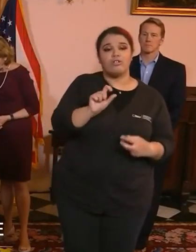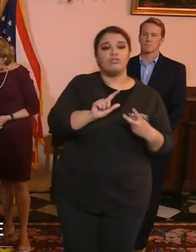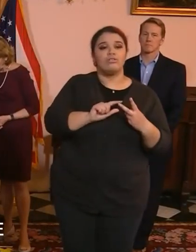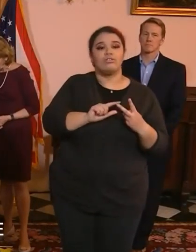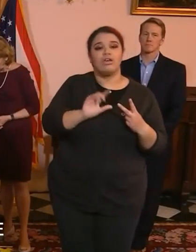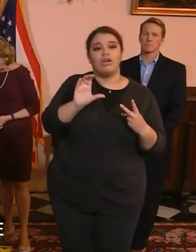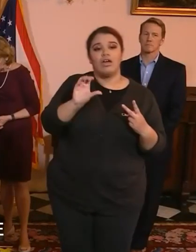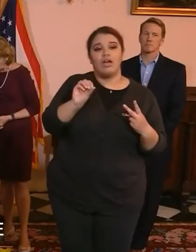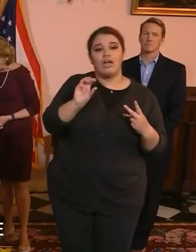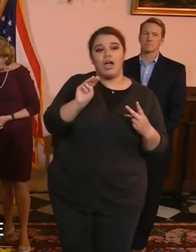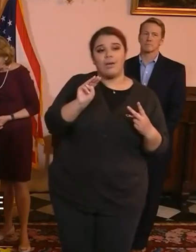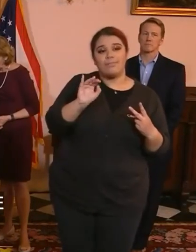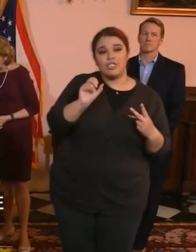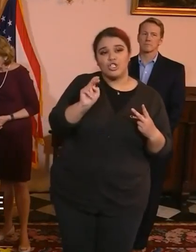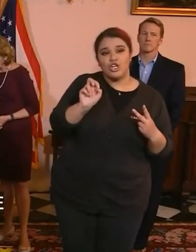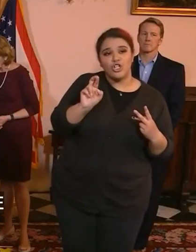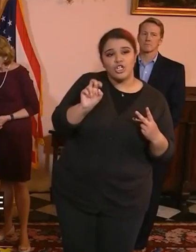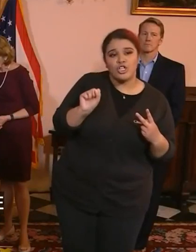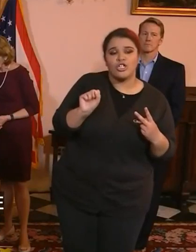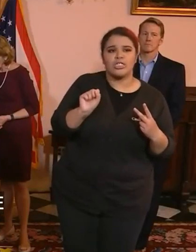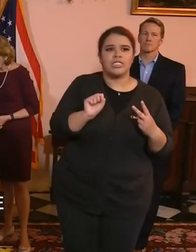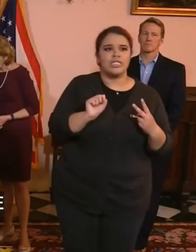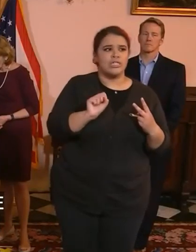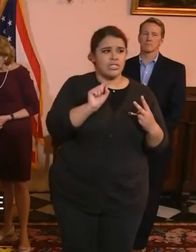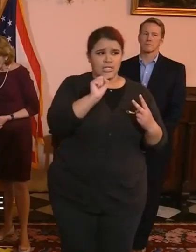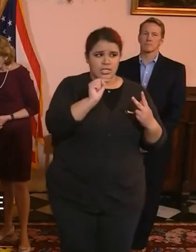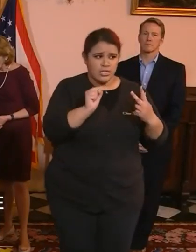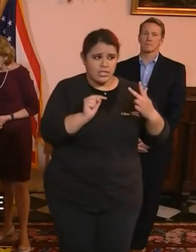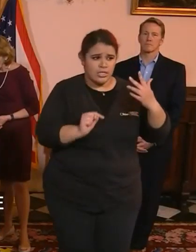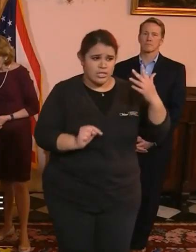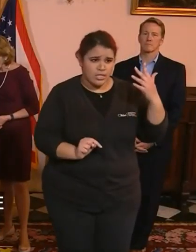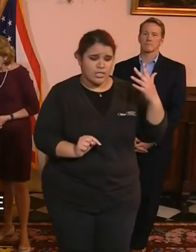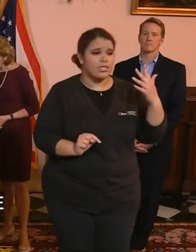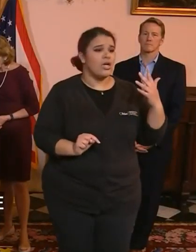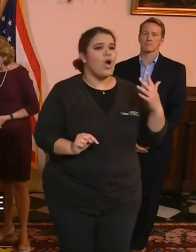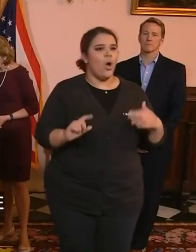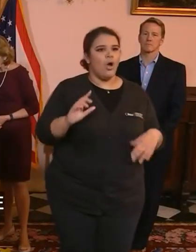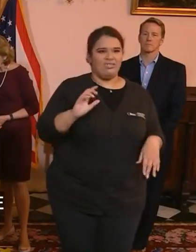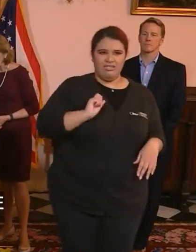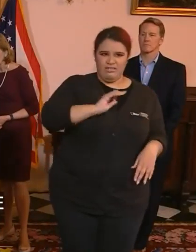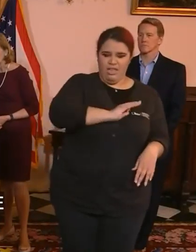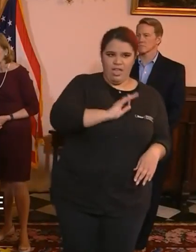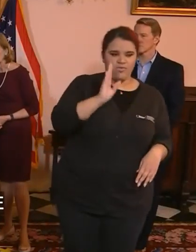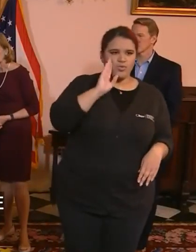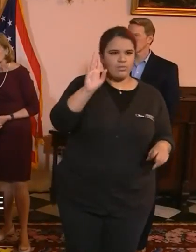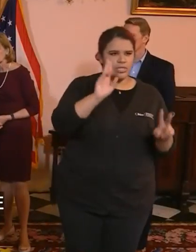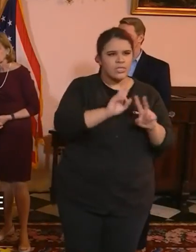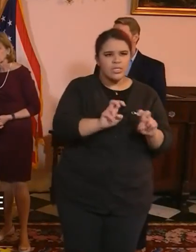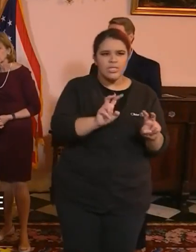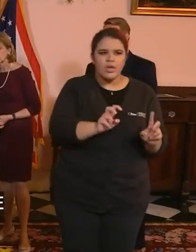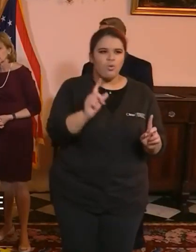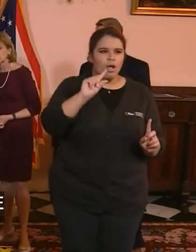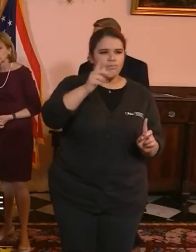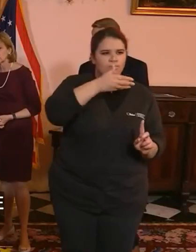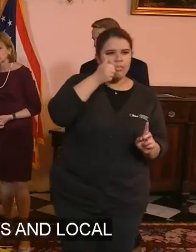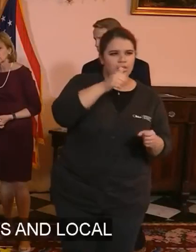local health departments, looking at what the best scenario is given the situation on the ground. Thank you.